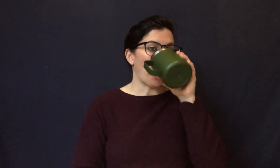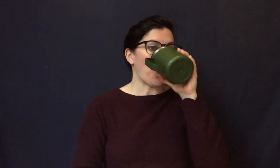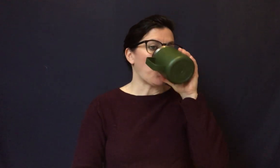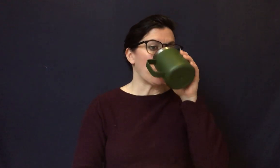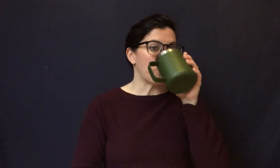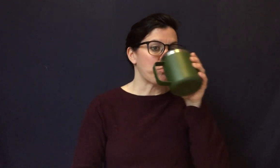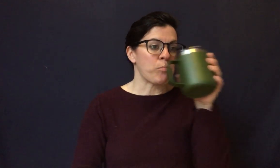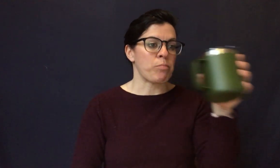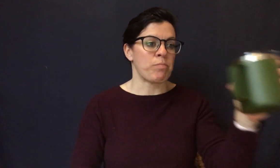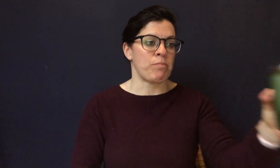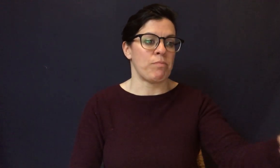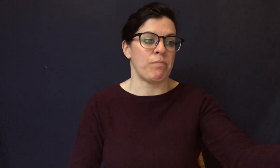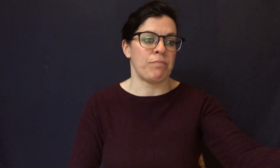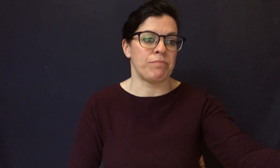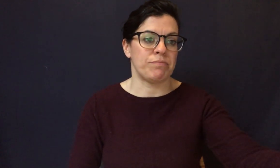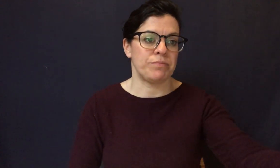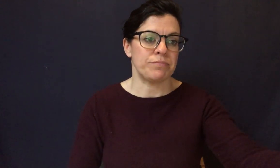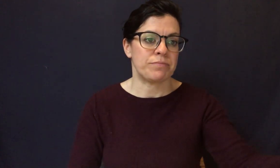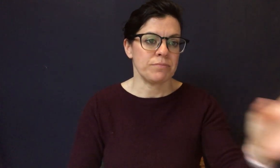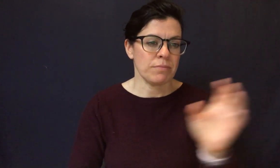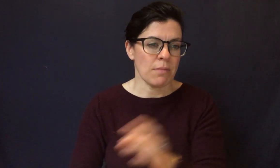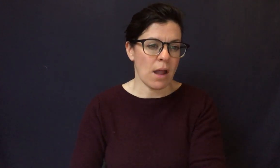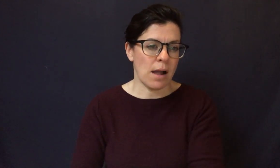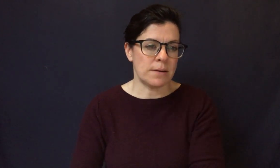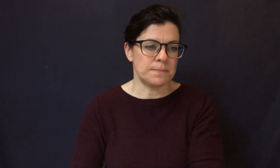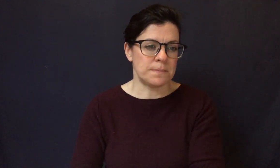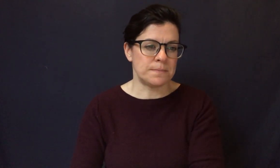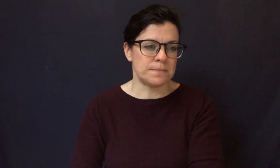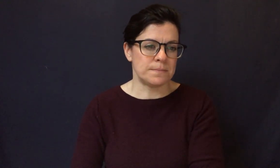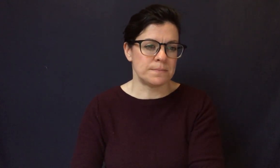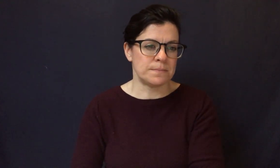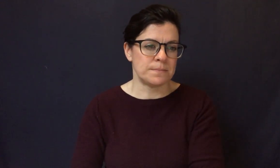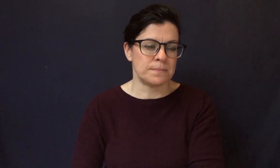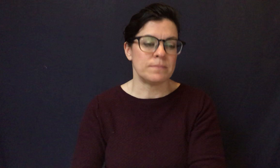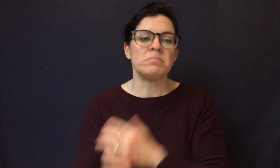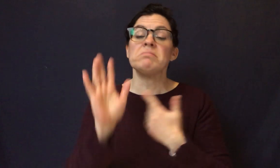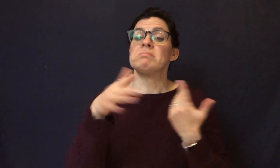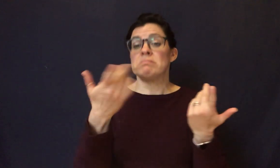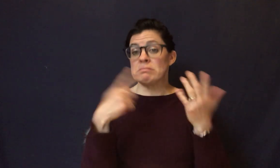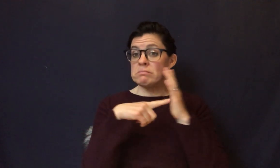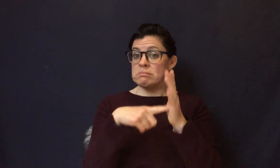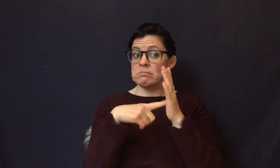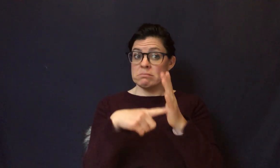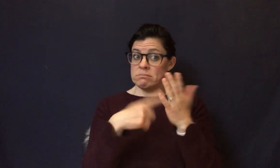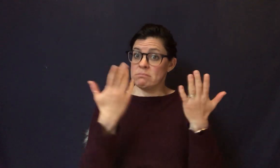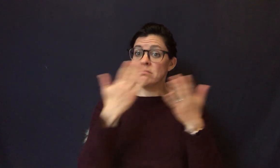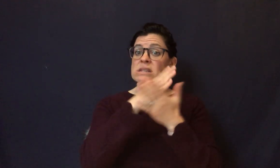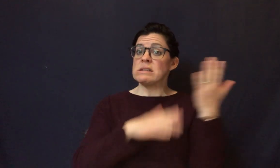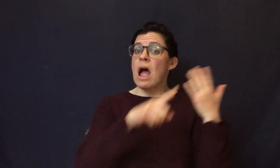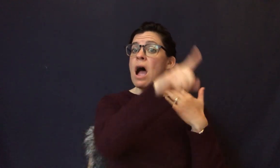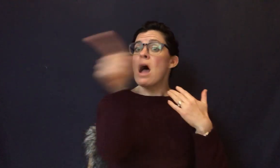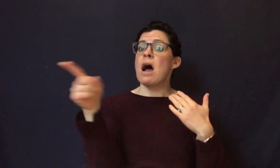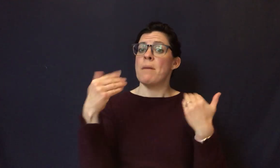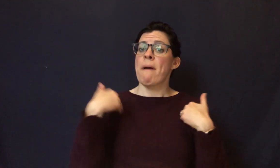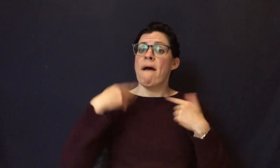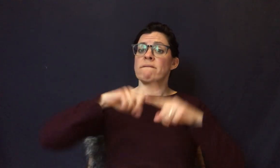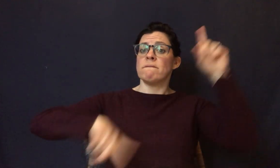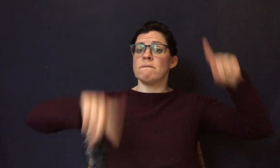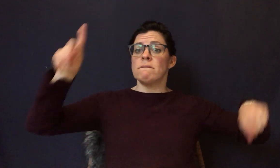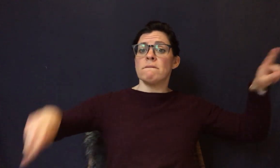Sam, I'm not using you as to put you down, but you have some physical disabilities now. So if there's certain things you try to